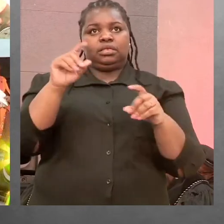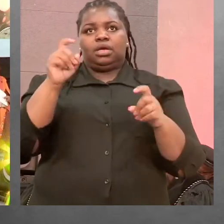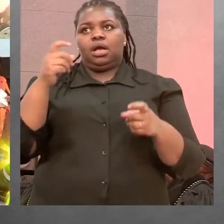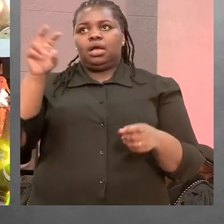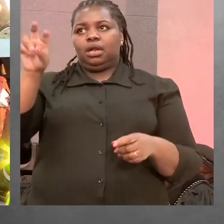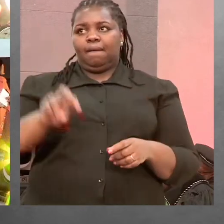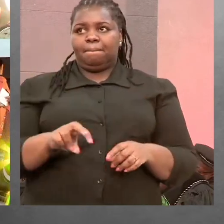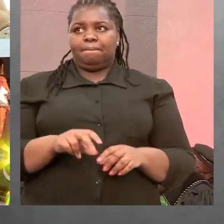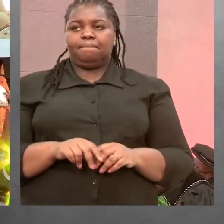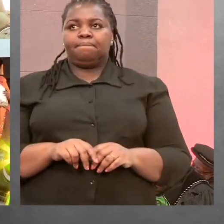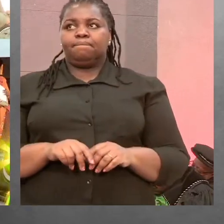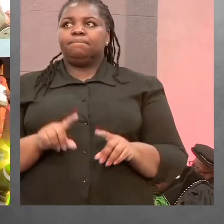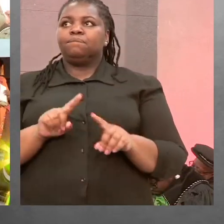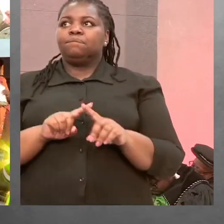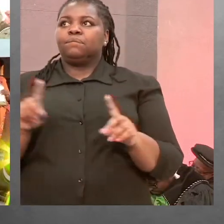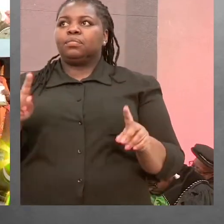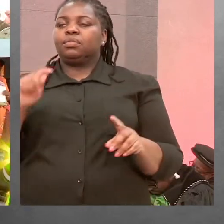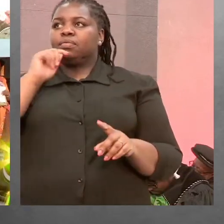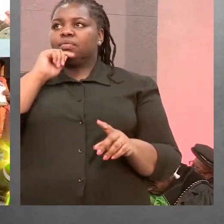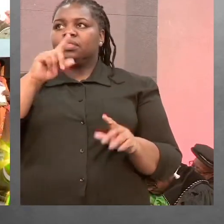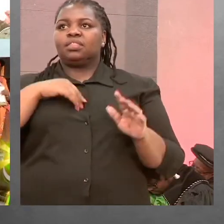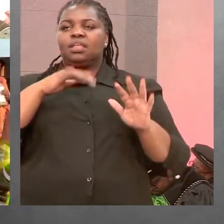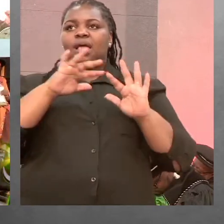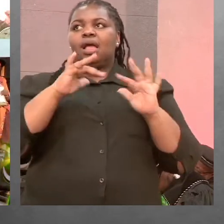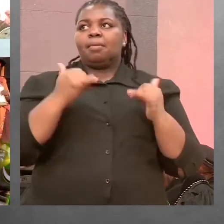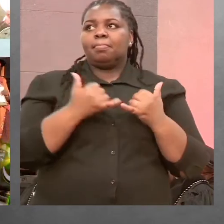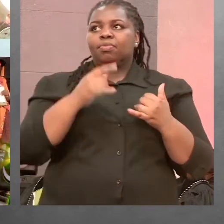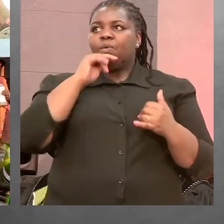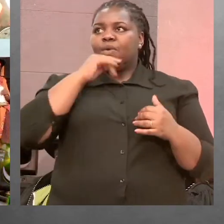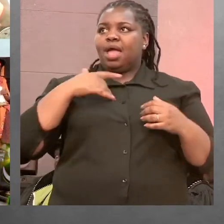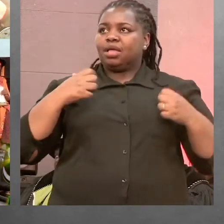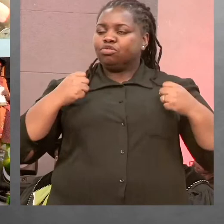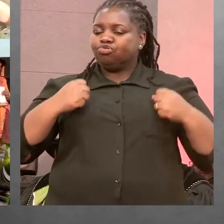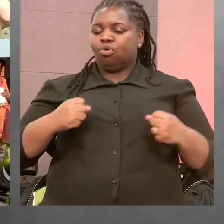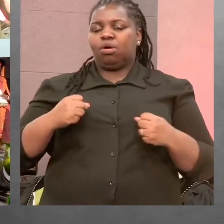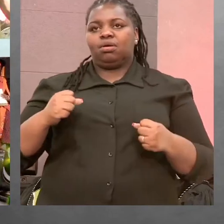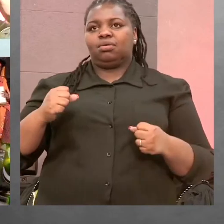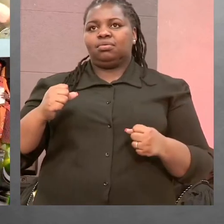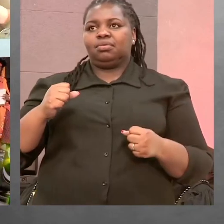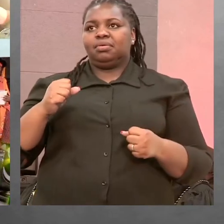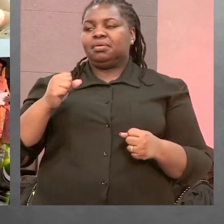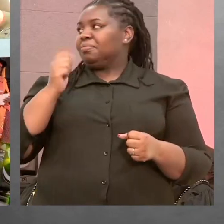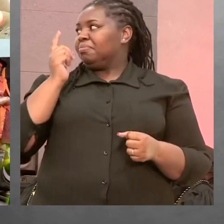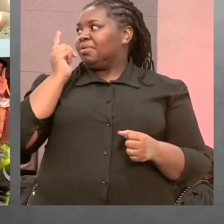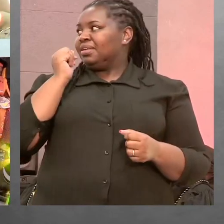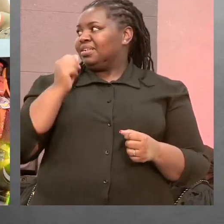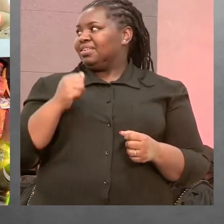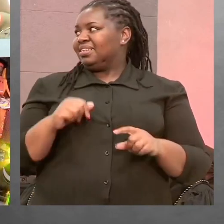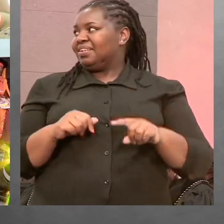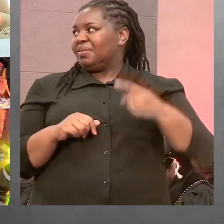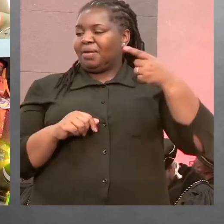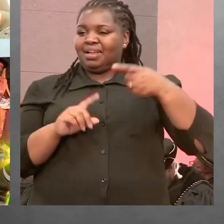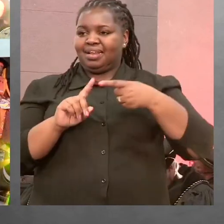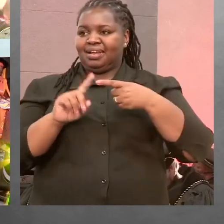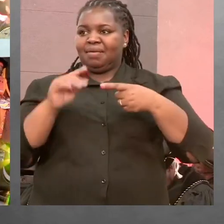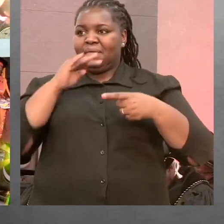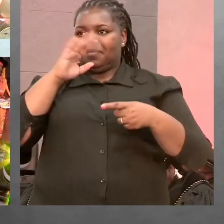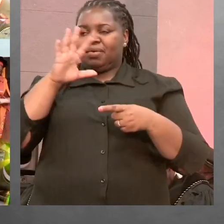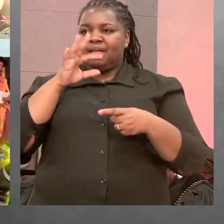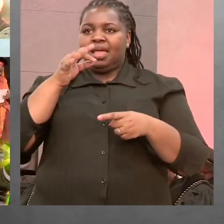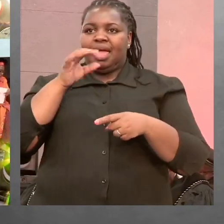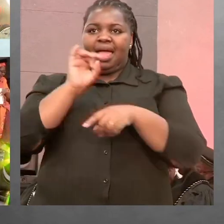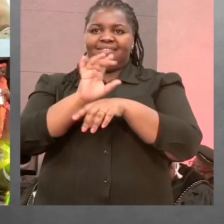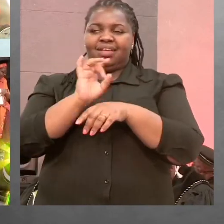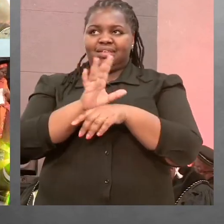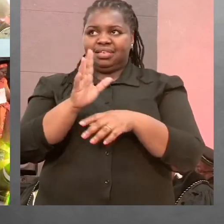attend. But I'm in the company of very strong men. The first being the advisor in the minister's